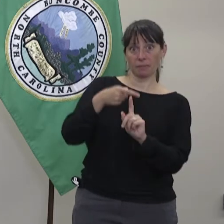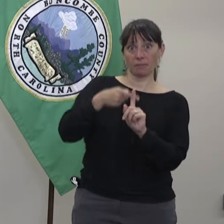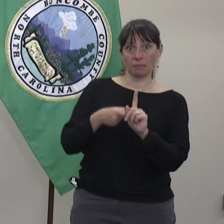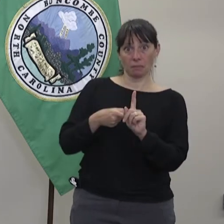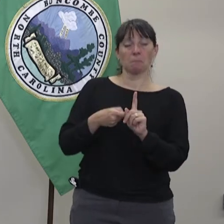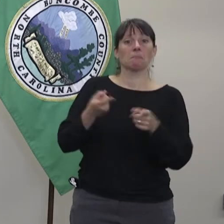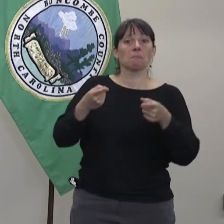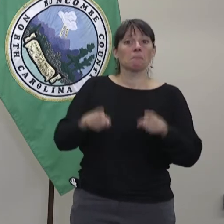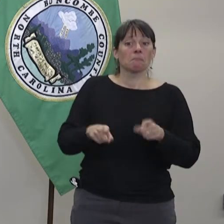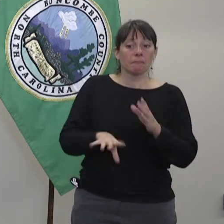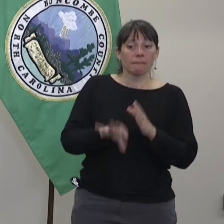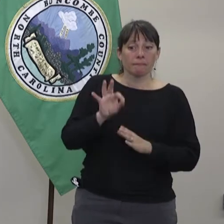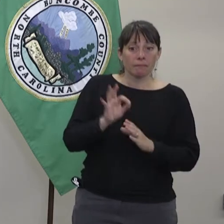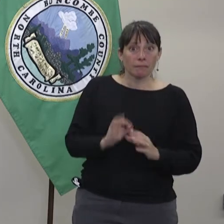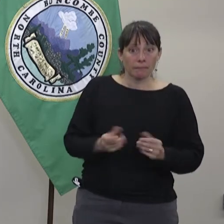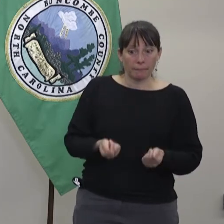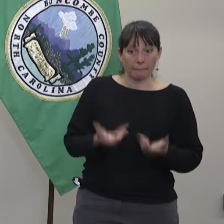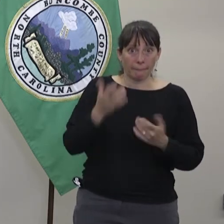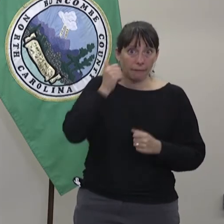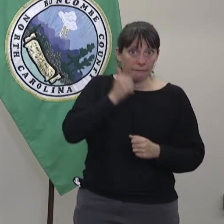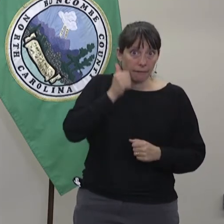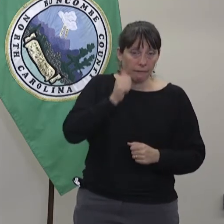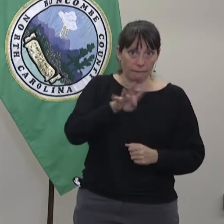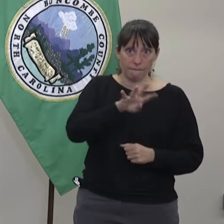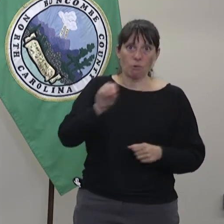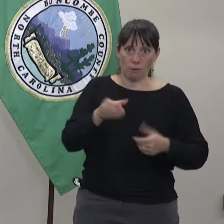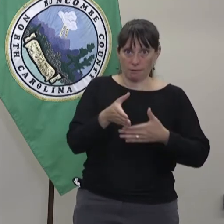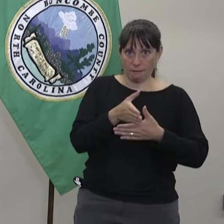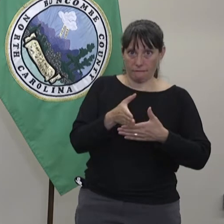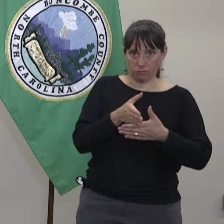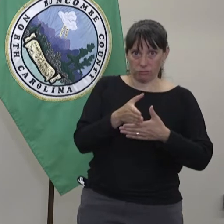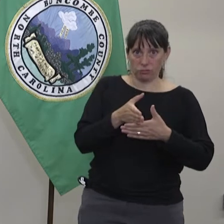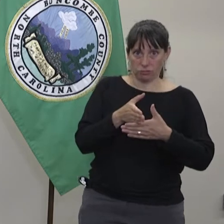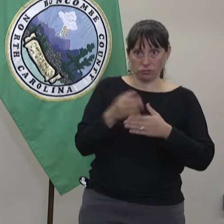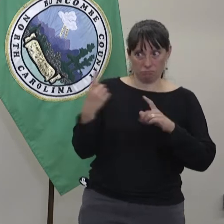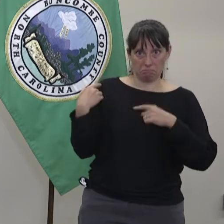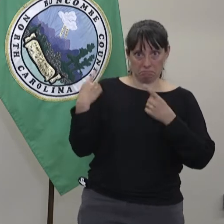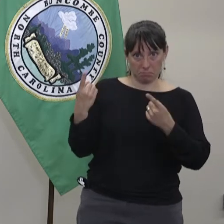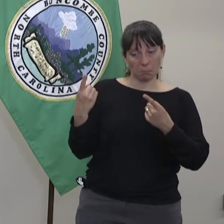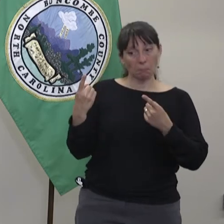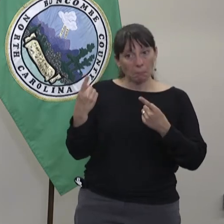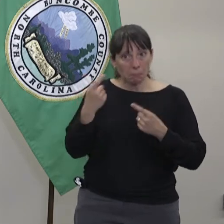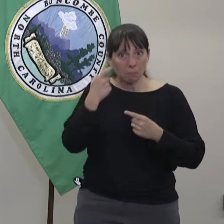weeks, we are seeing about 25 to 30 new cases per day on average.